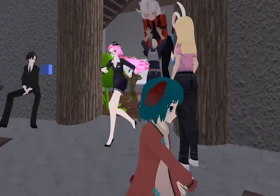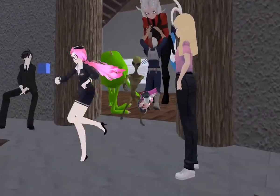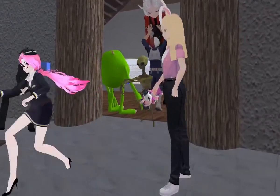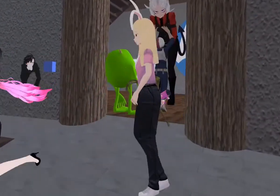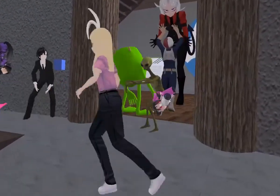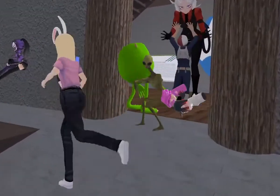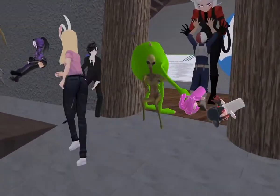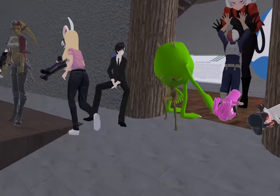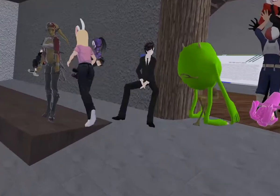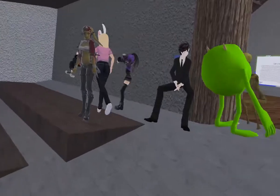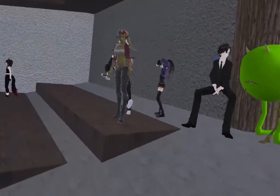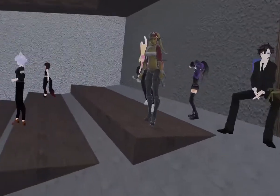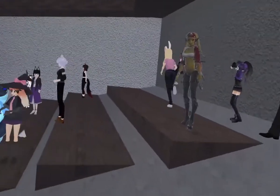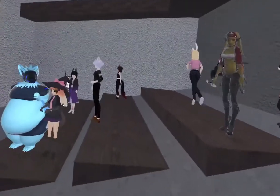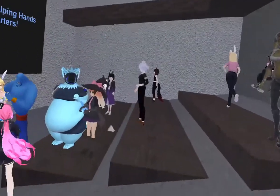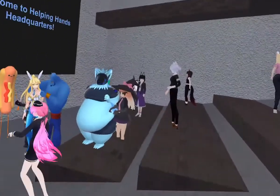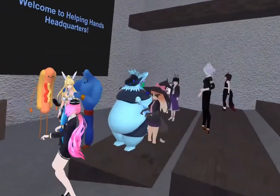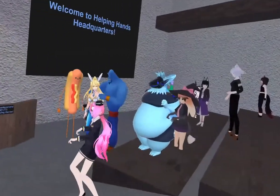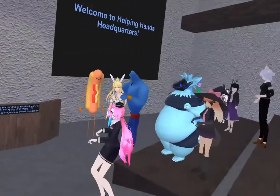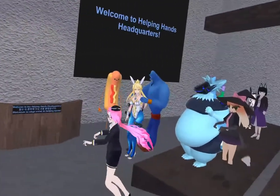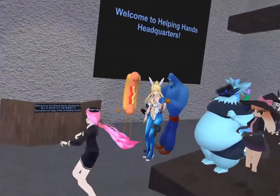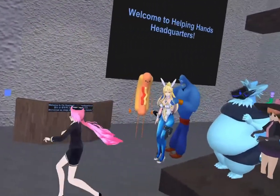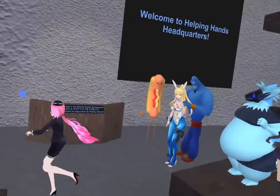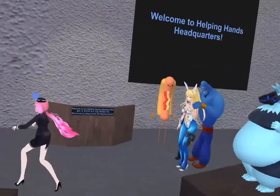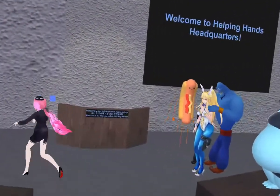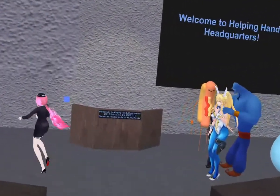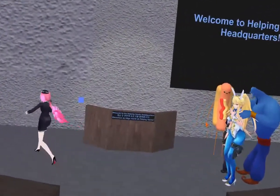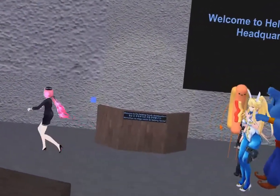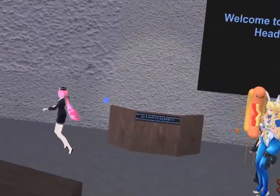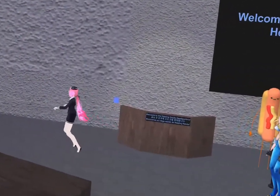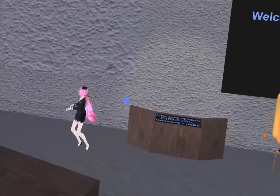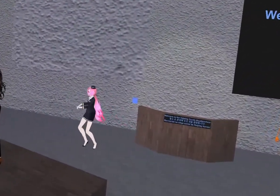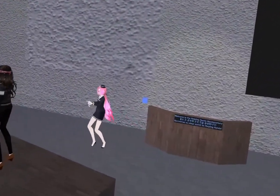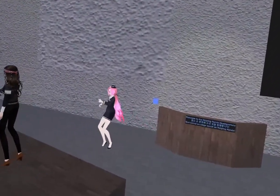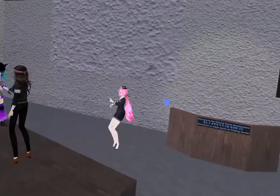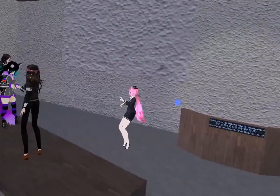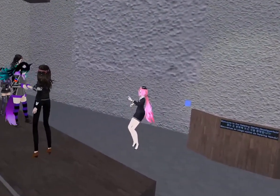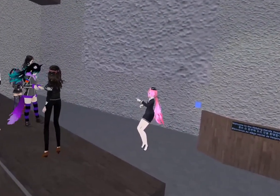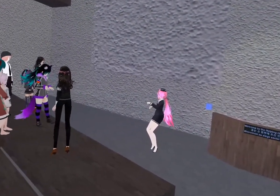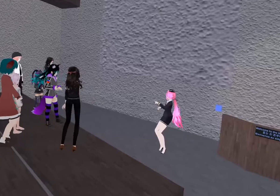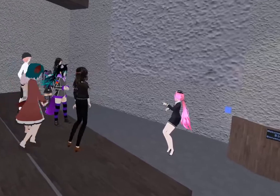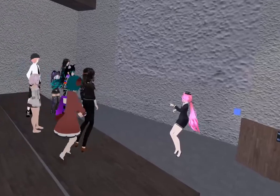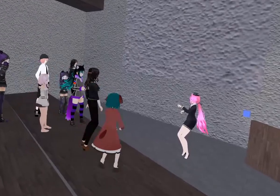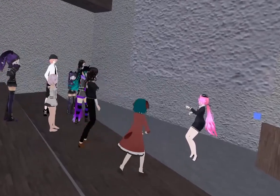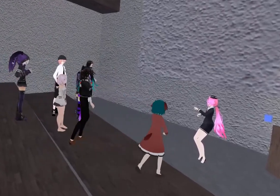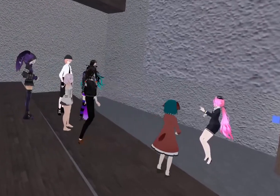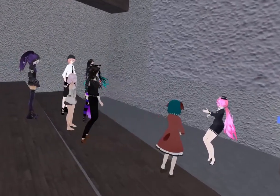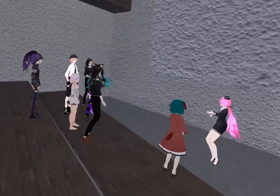I let you have a crunch on me. I just wait a little bit and then I'll come And in. do we have anyone in here who's willing to do rock, paper, scissors?